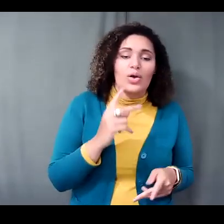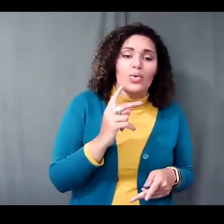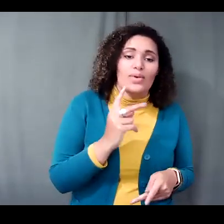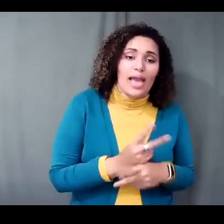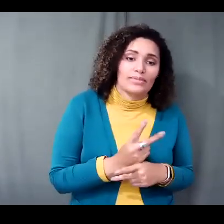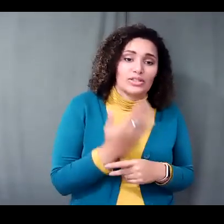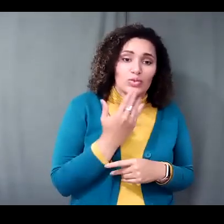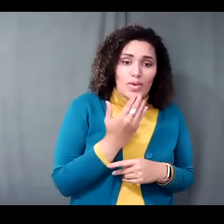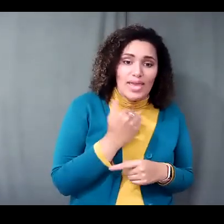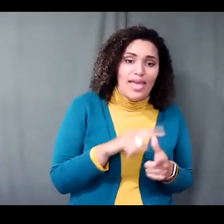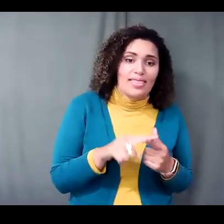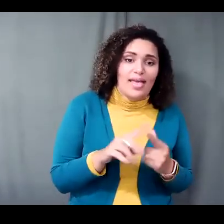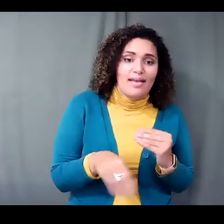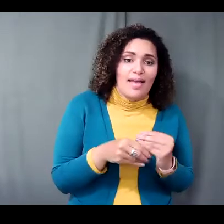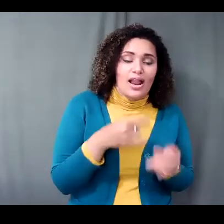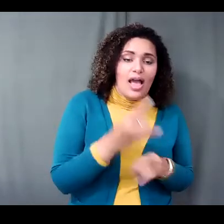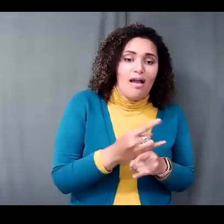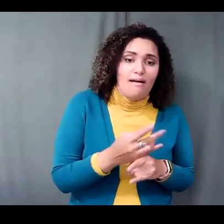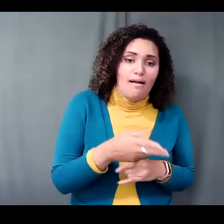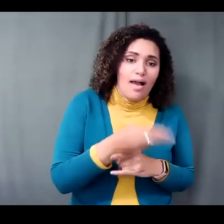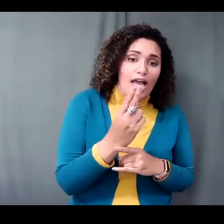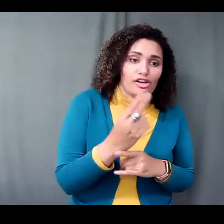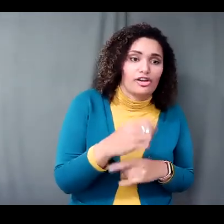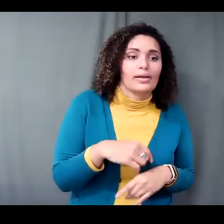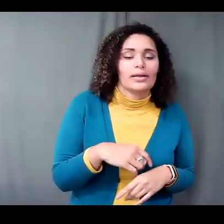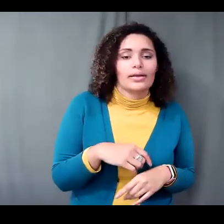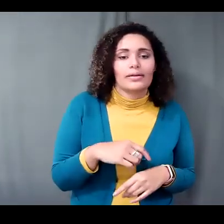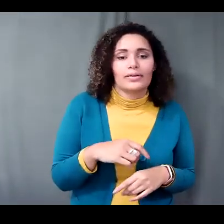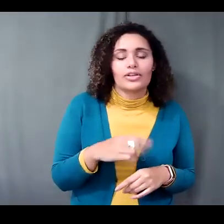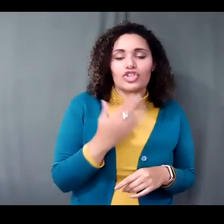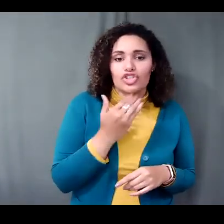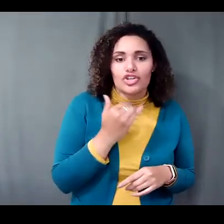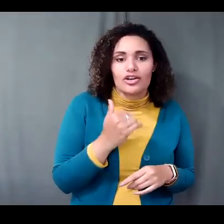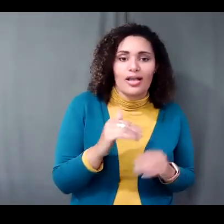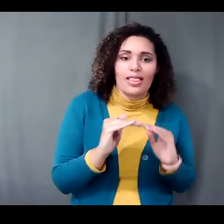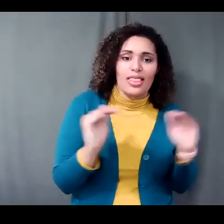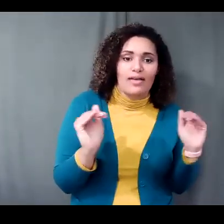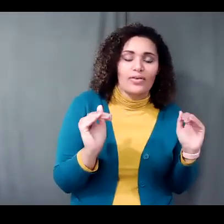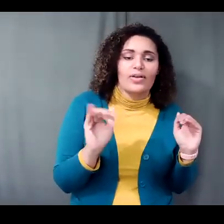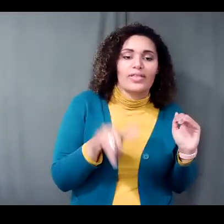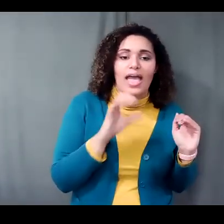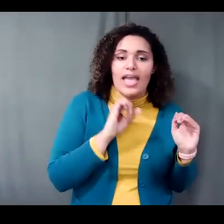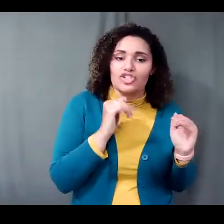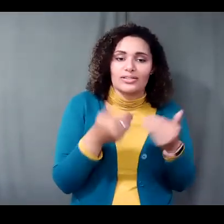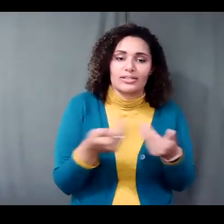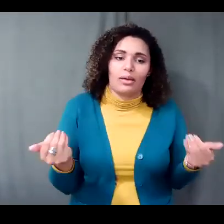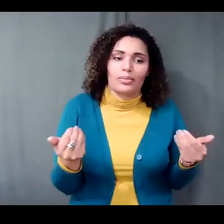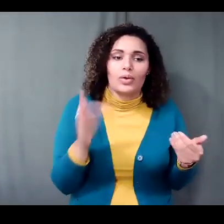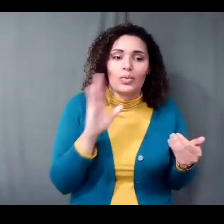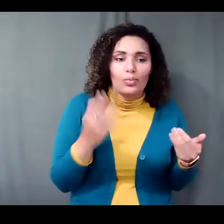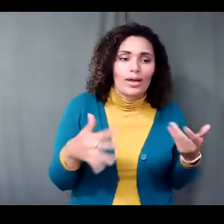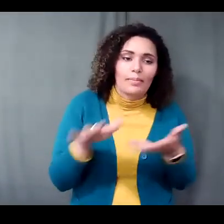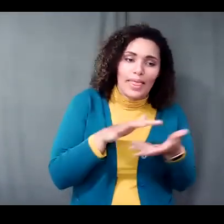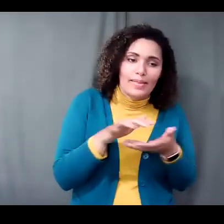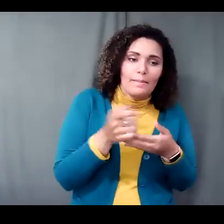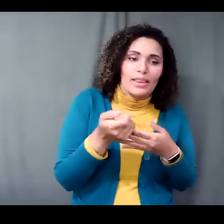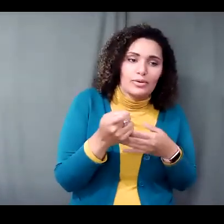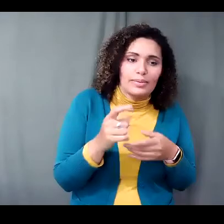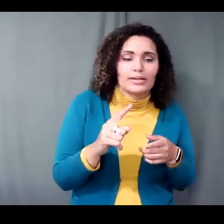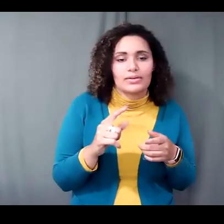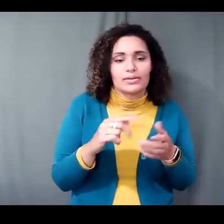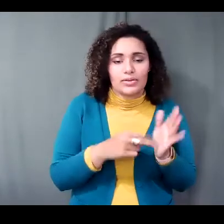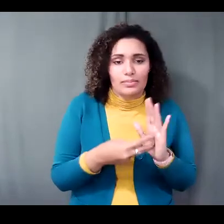those wines will stay a long, long time in barrel generally for that. So I was just doing the math. So I think we